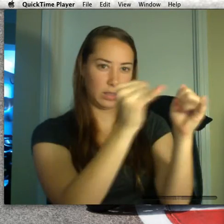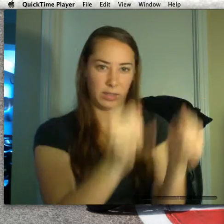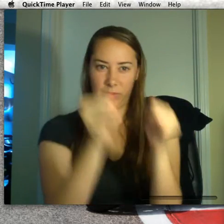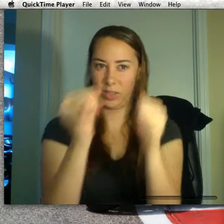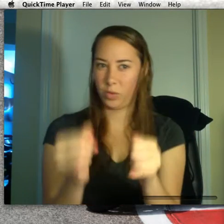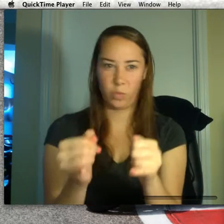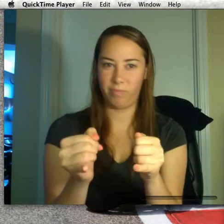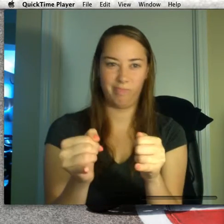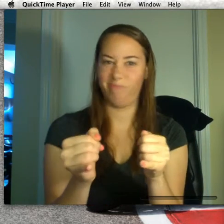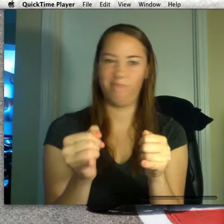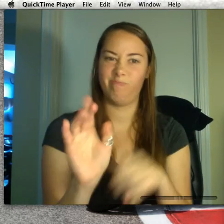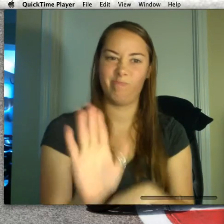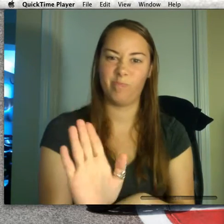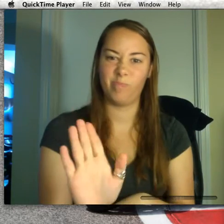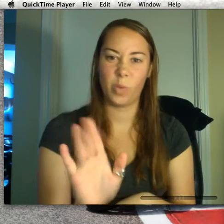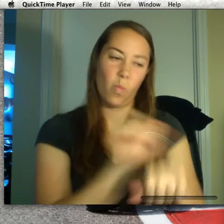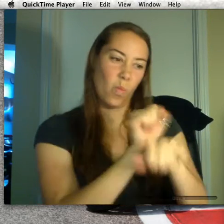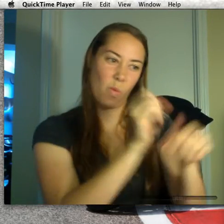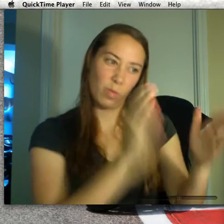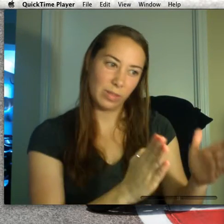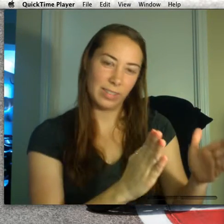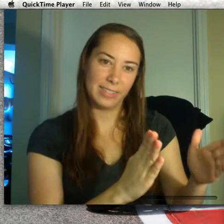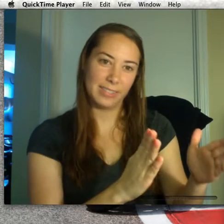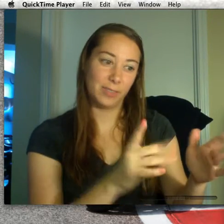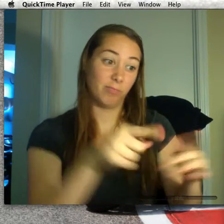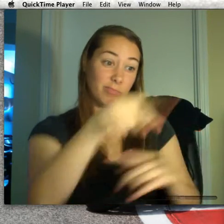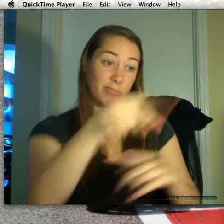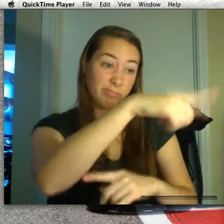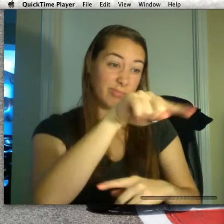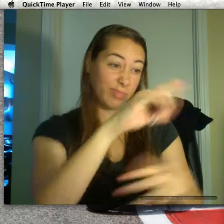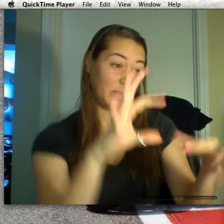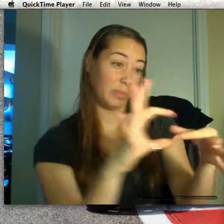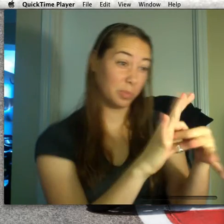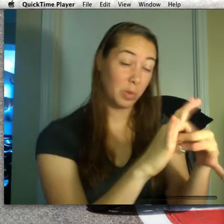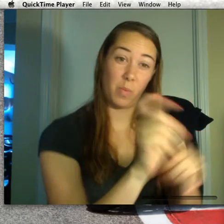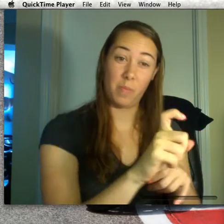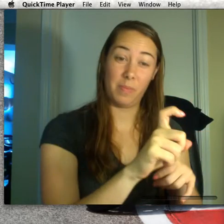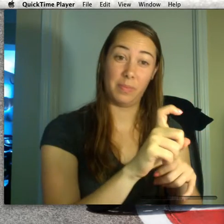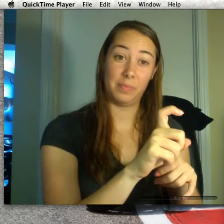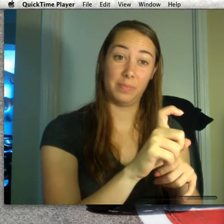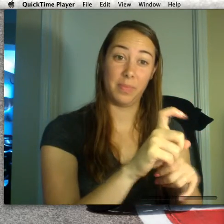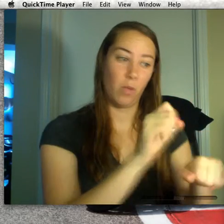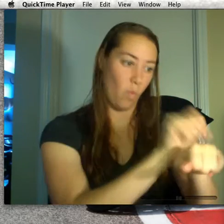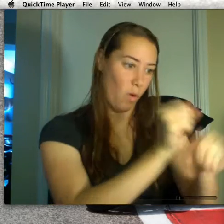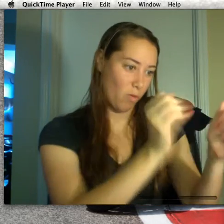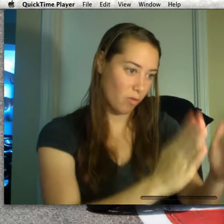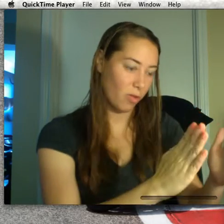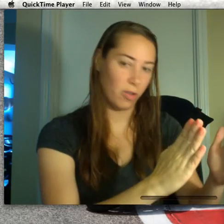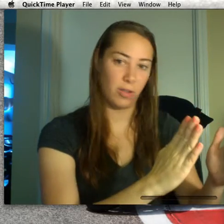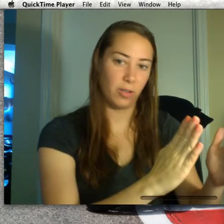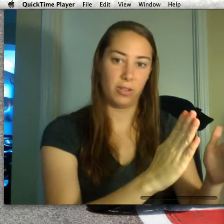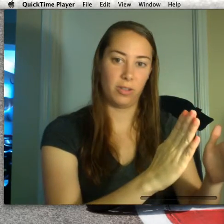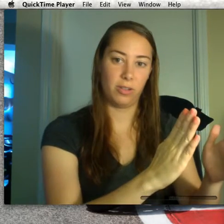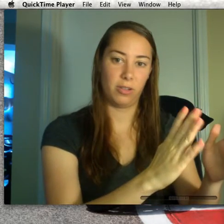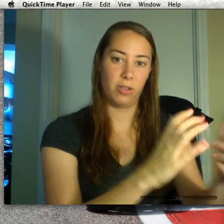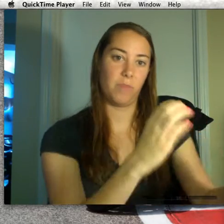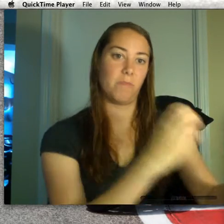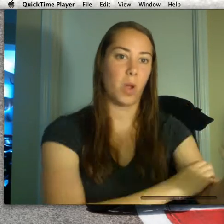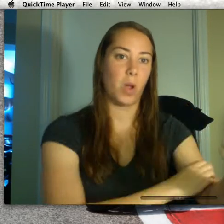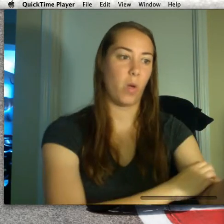prosperity? Those are the unanswered questions. And fundamentally, there's it is not so.